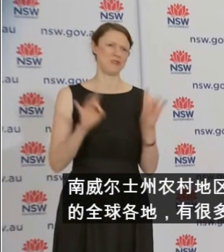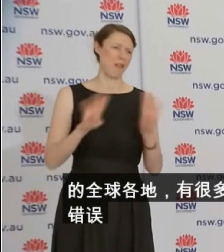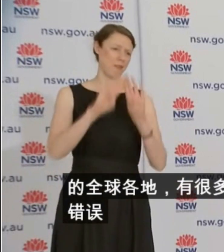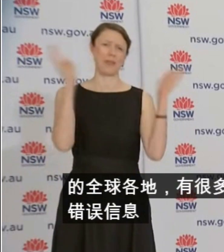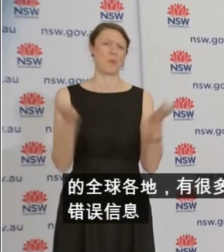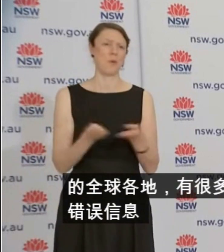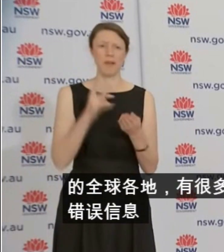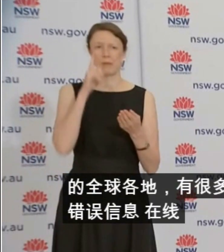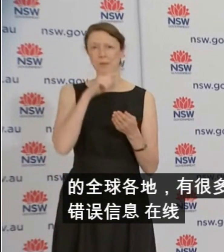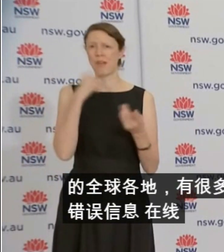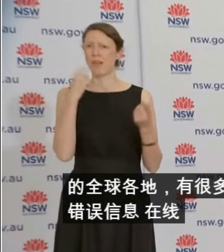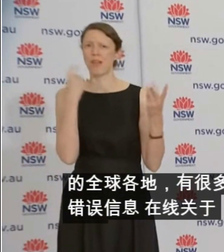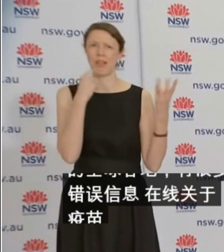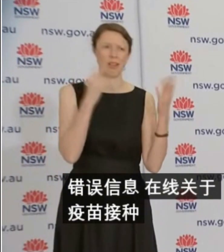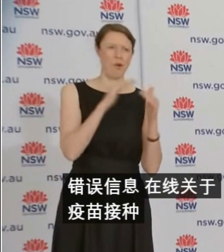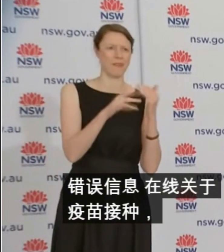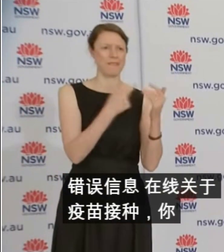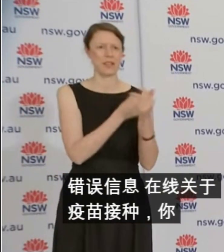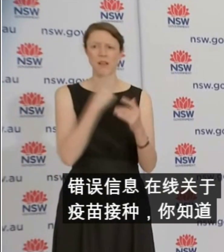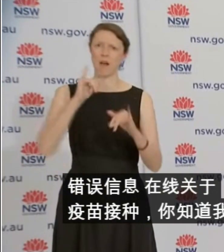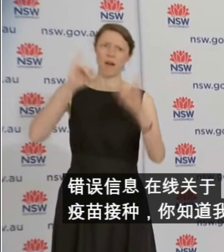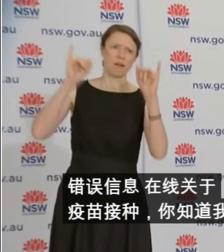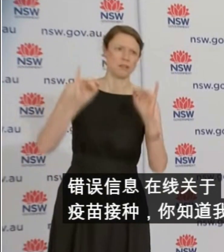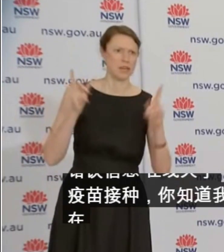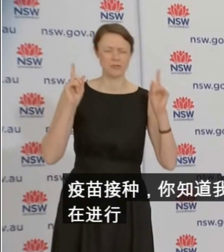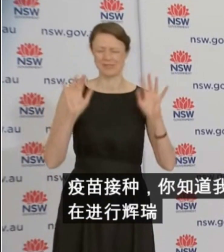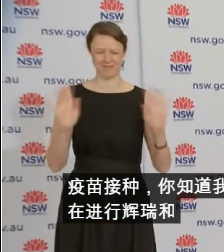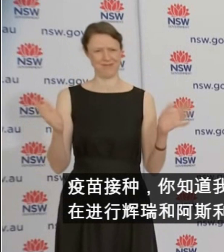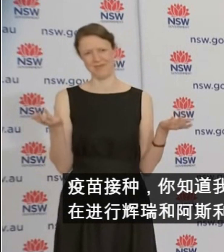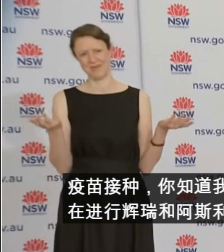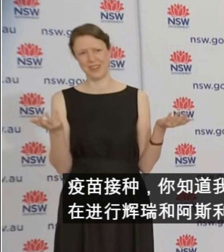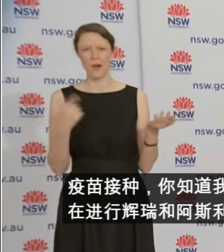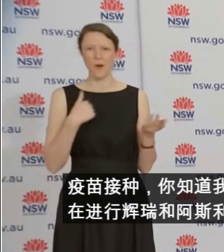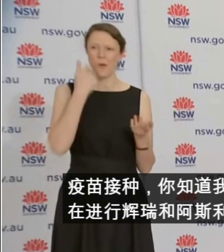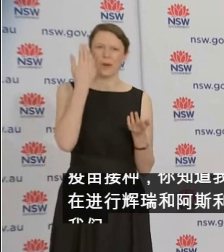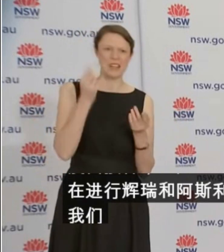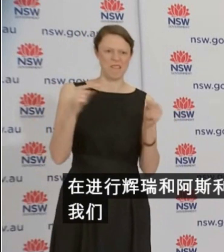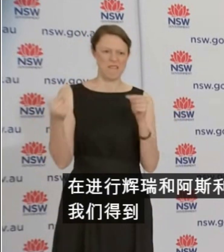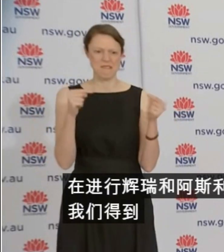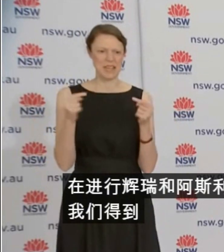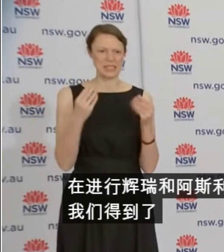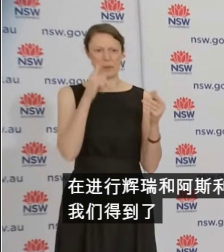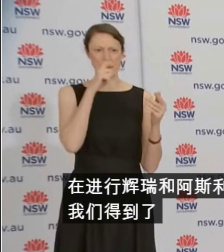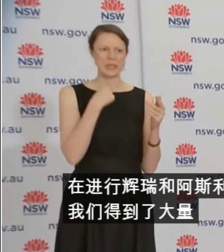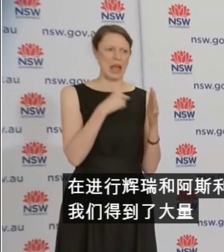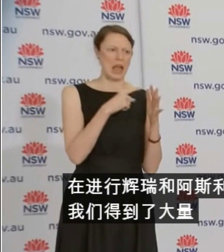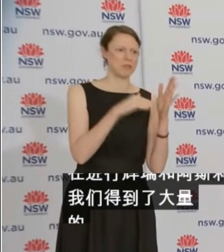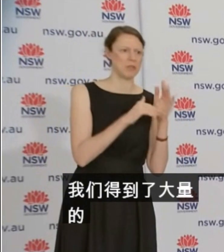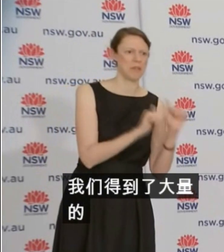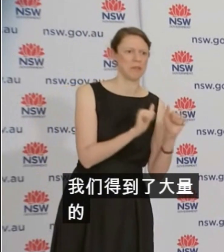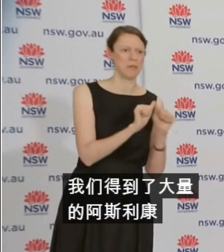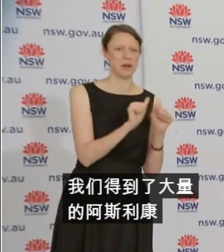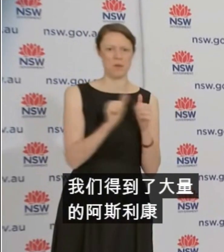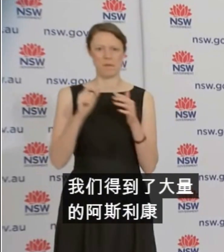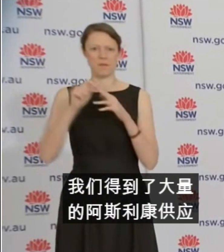a lot of misinformation online in relation to vaccinations. You know, we keep playing the brand debate between Pfizer and AstraZeneca, and we get an abundant